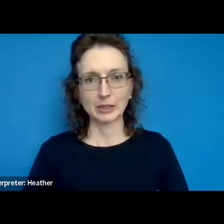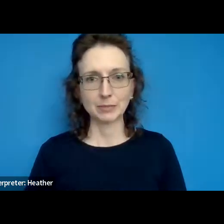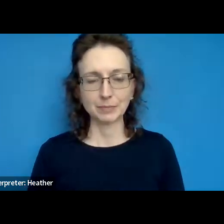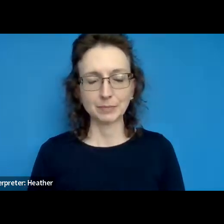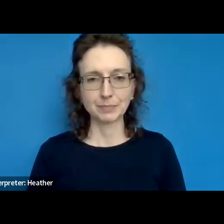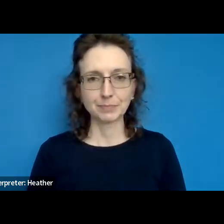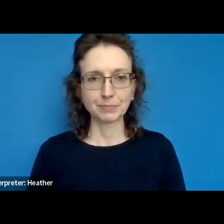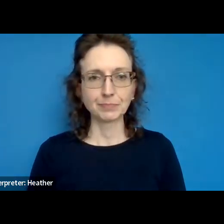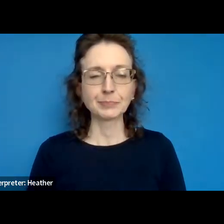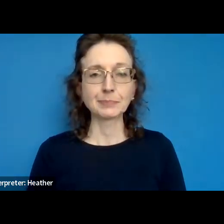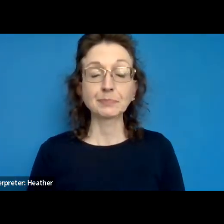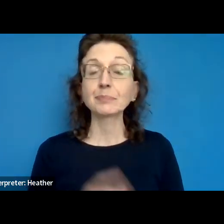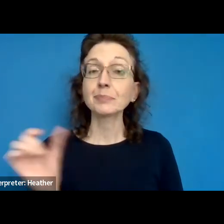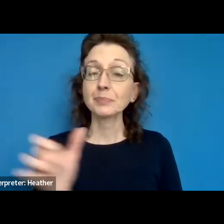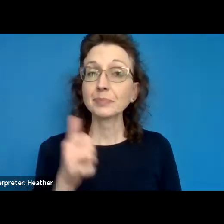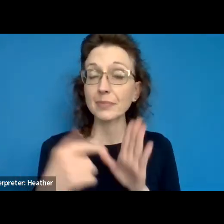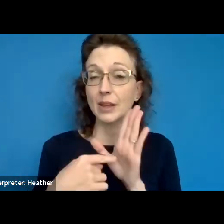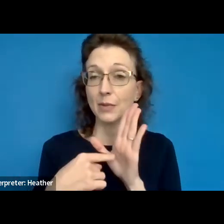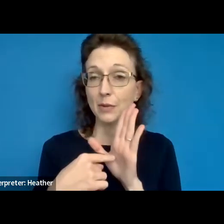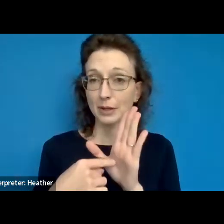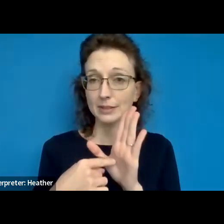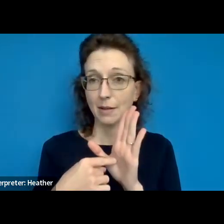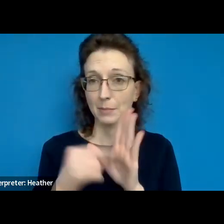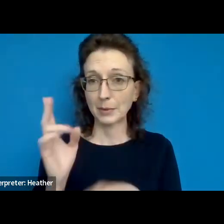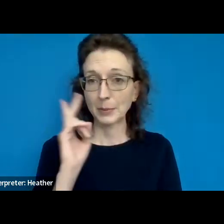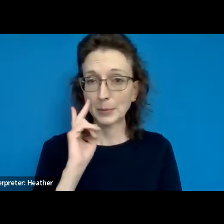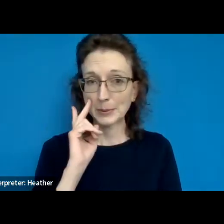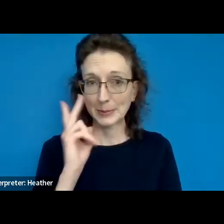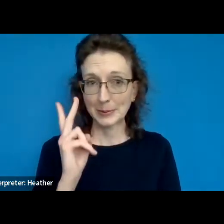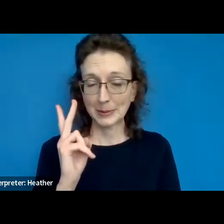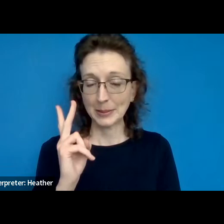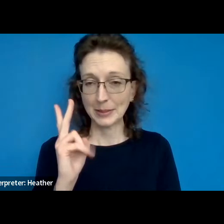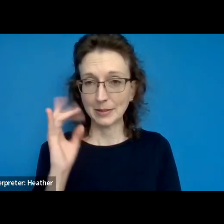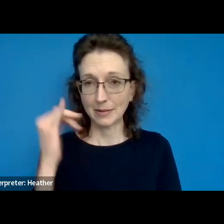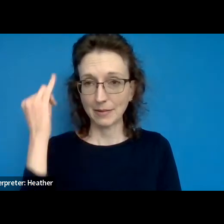another, just to give you another example of this.